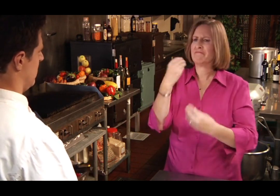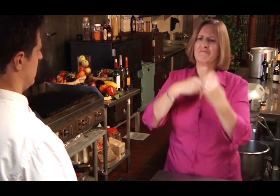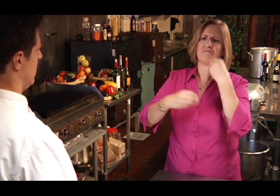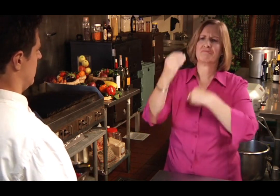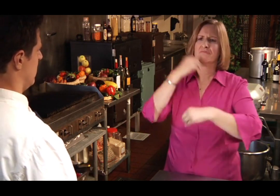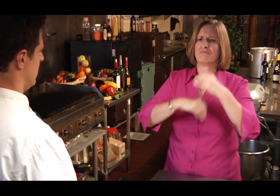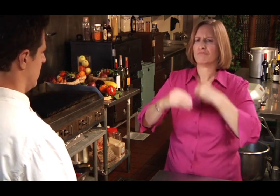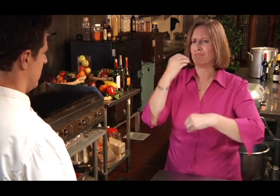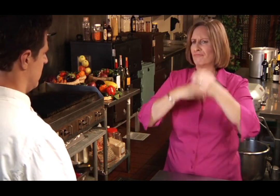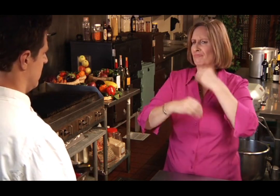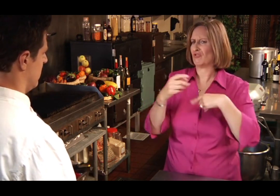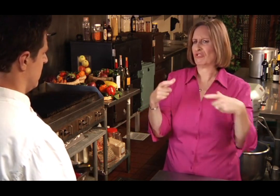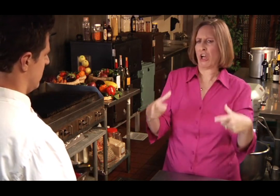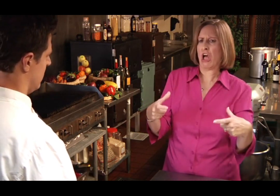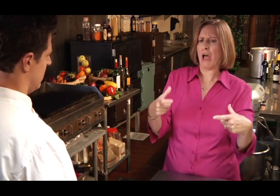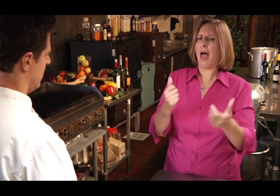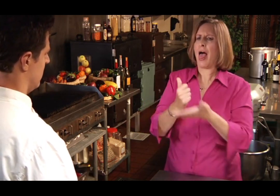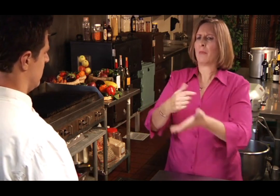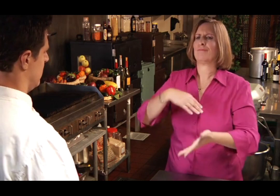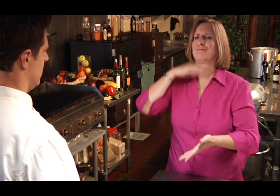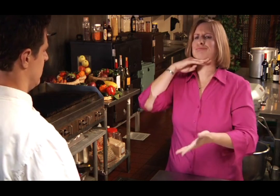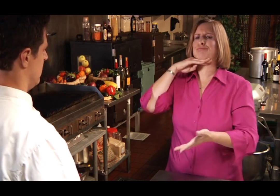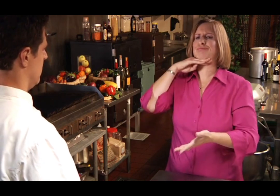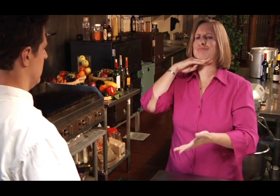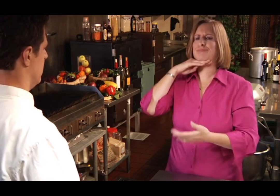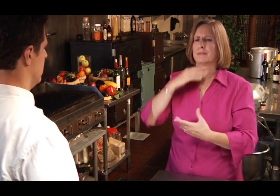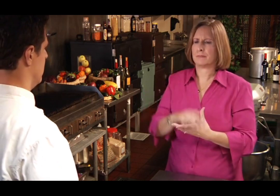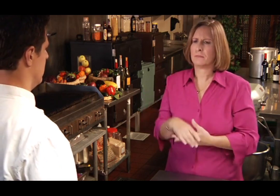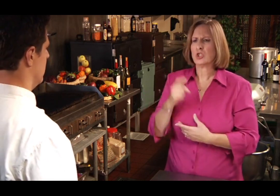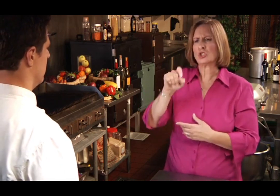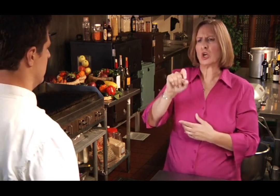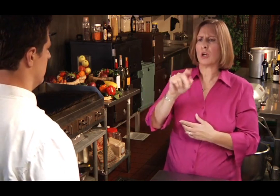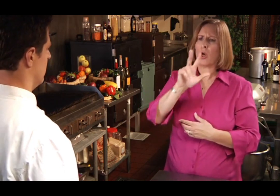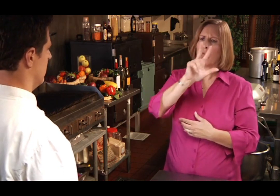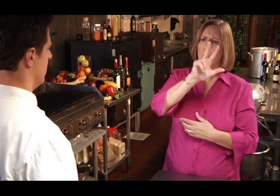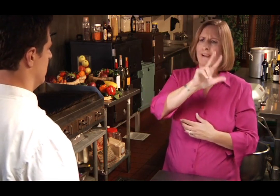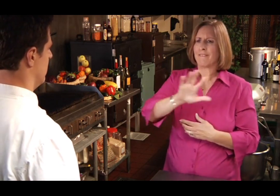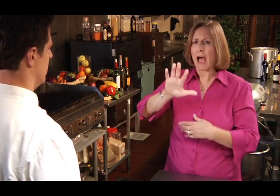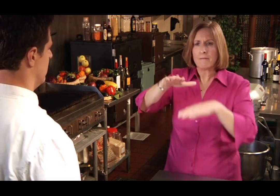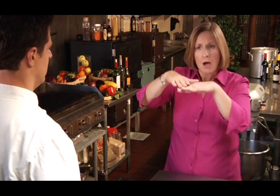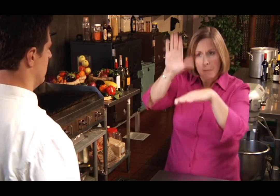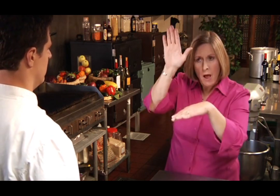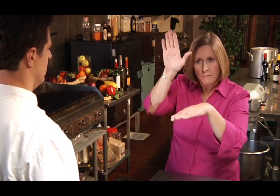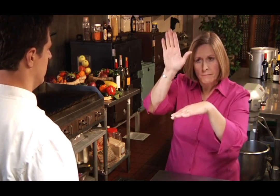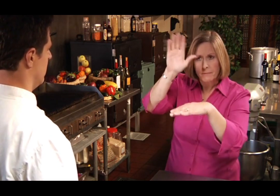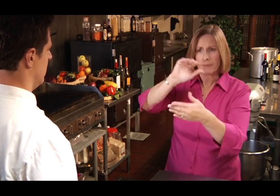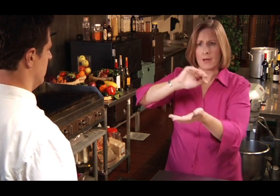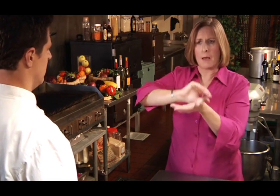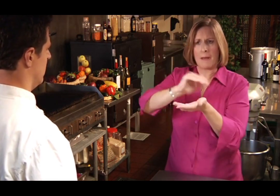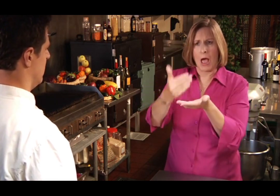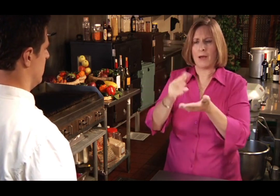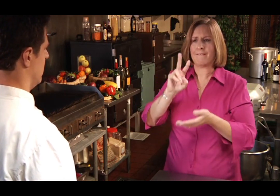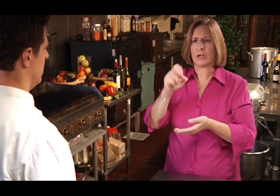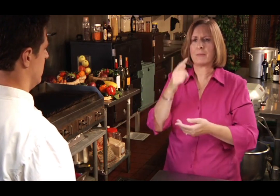That means you can eat more of them and they help you to feel full. We should eat at least 3 to 5 servings of vegetables every